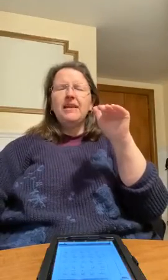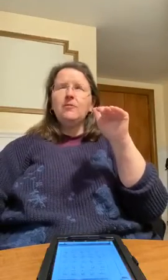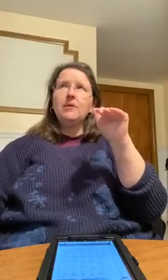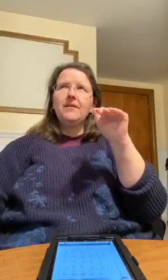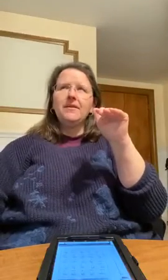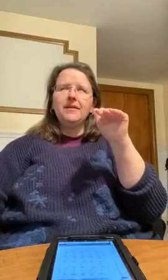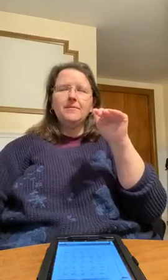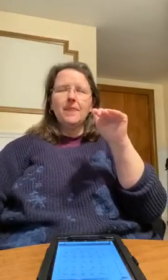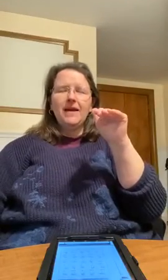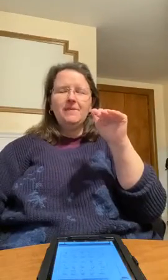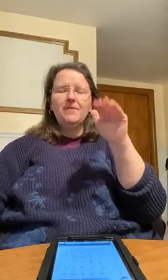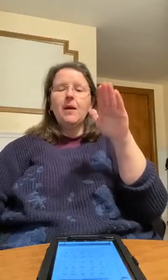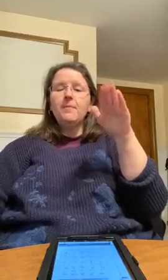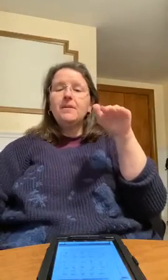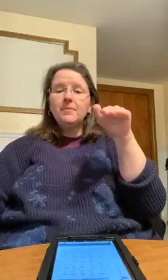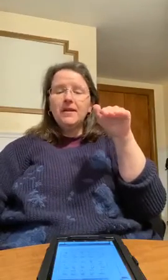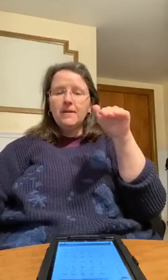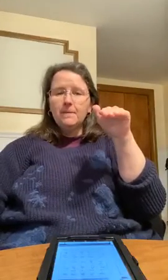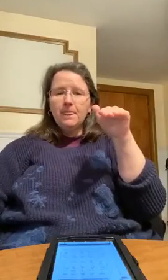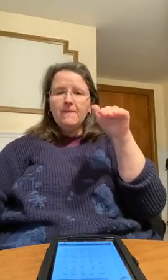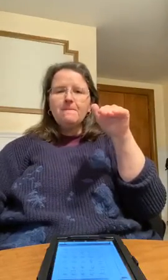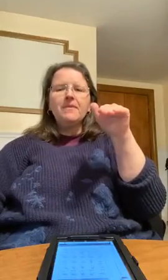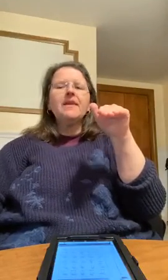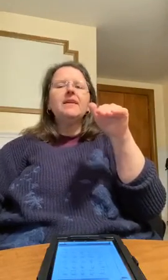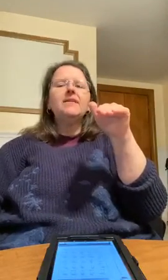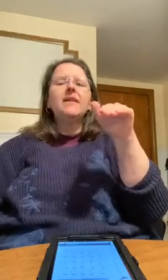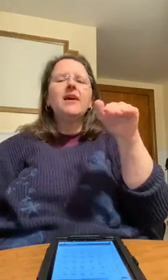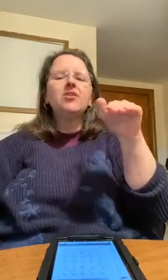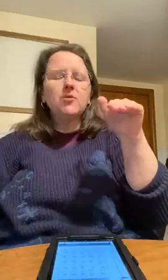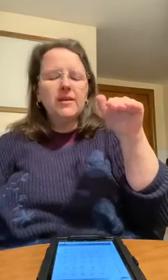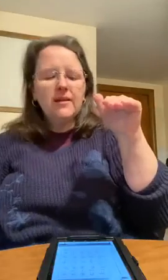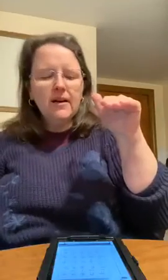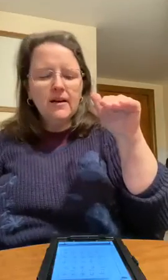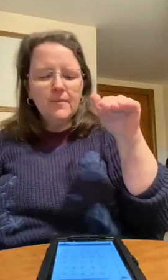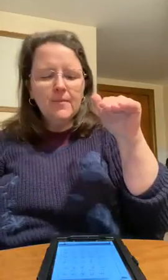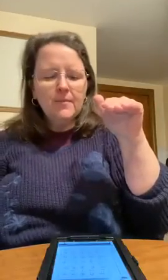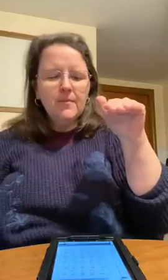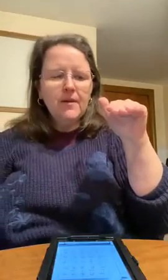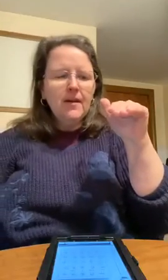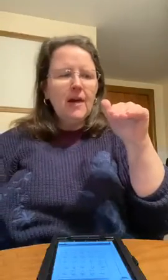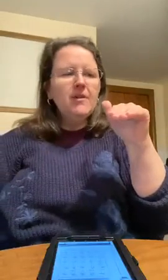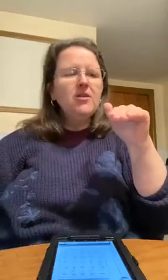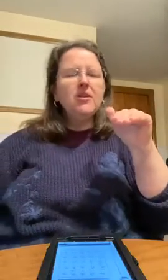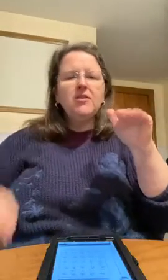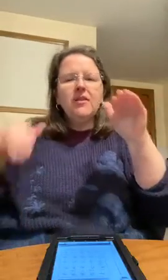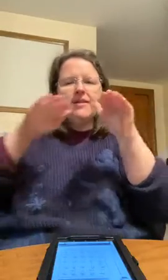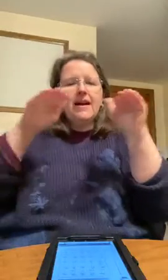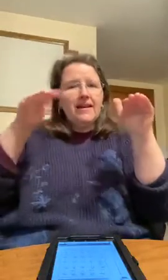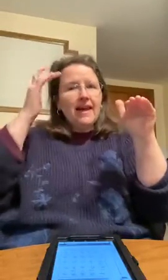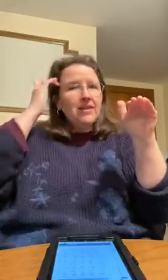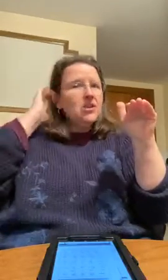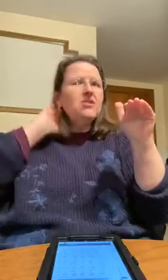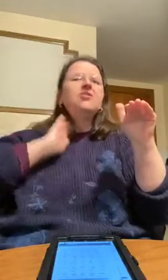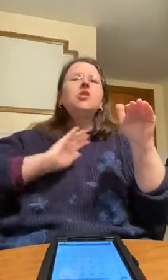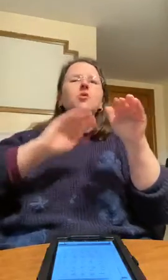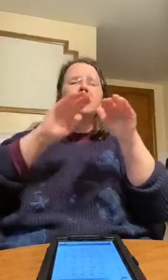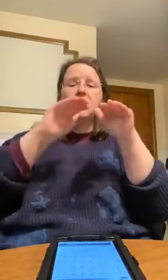I saying? A bent B is actually, you can use it again. It shows the shape